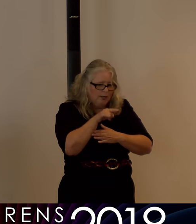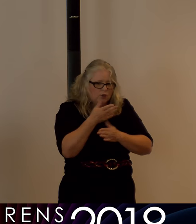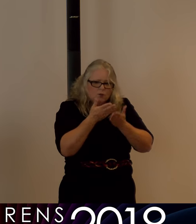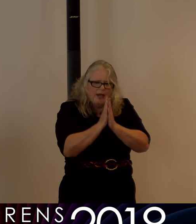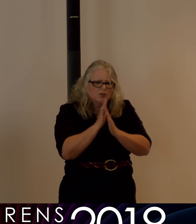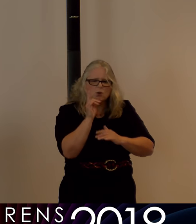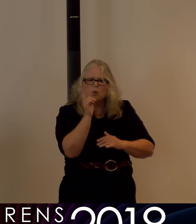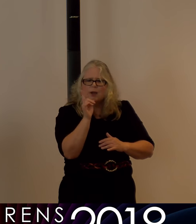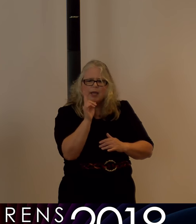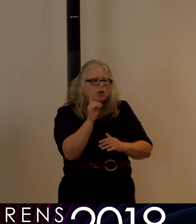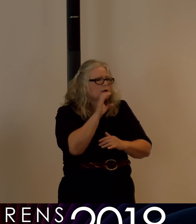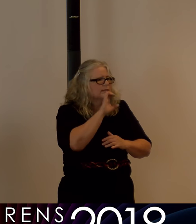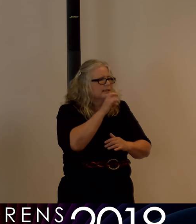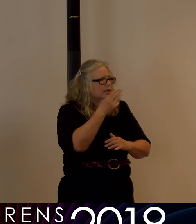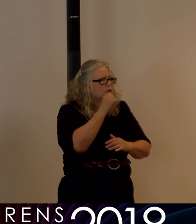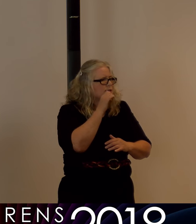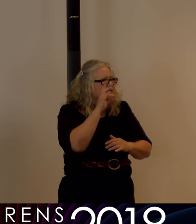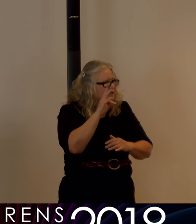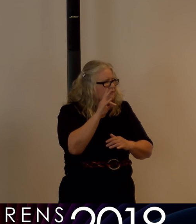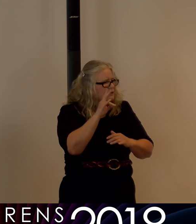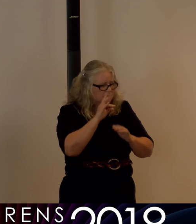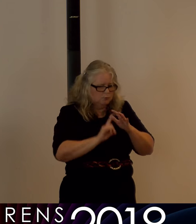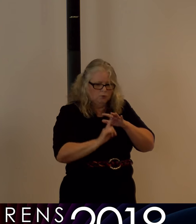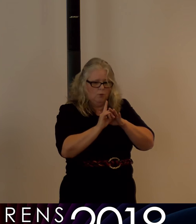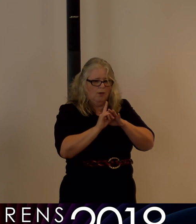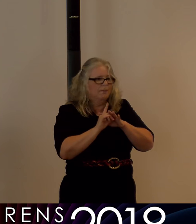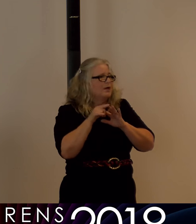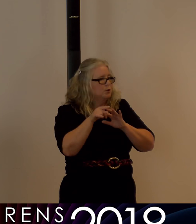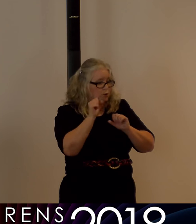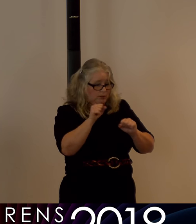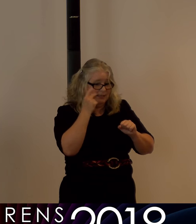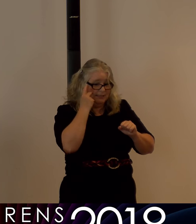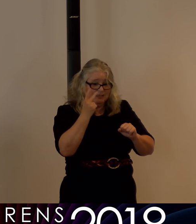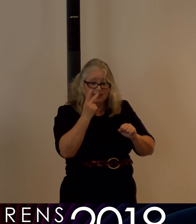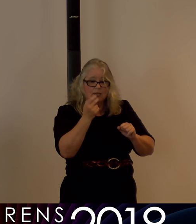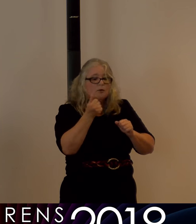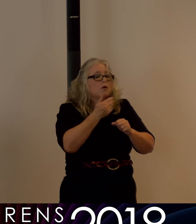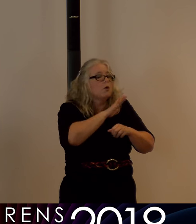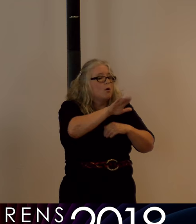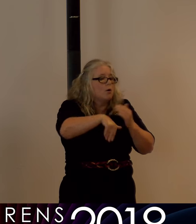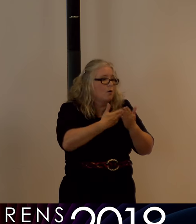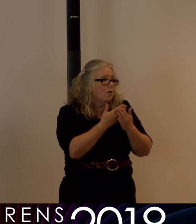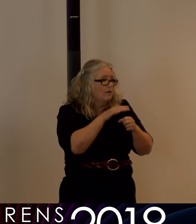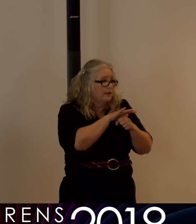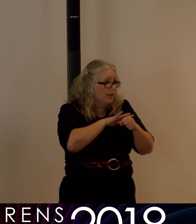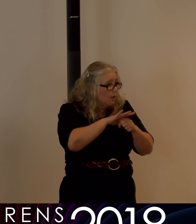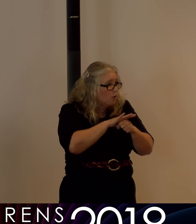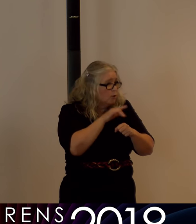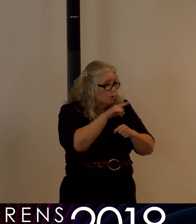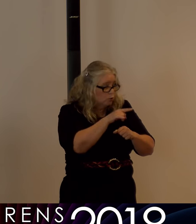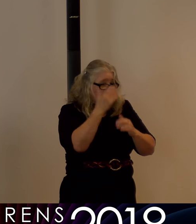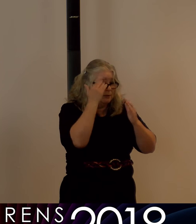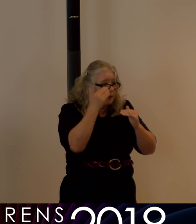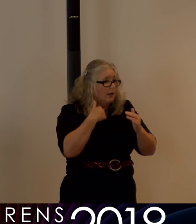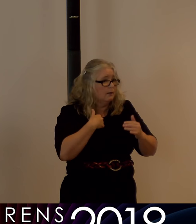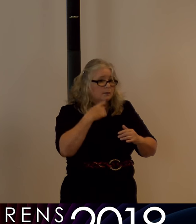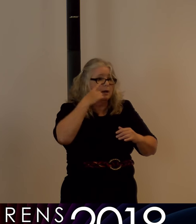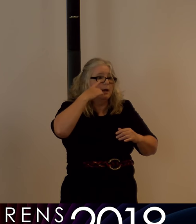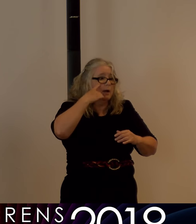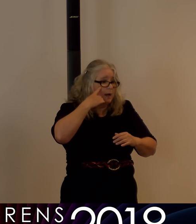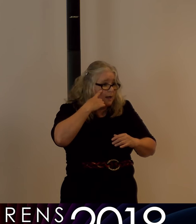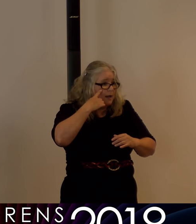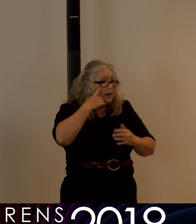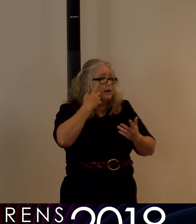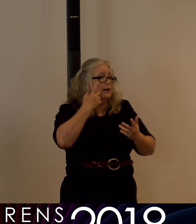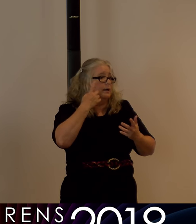in all the areas you would expect it to be, knowing what you see in charge syndrome. It's in the eye, in the retina, and the lens.